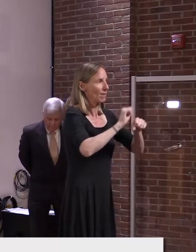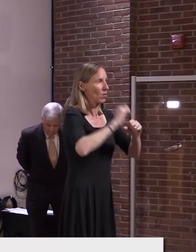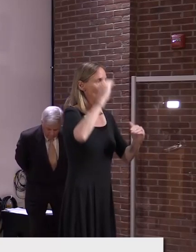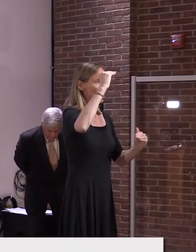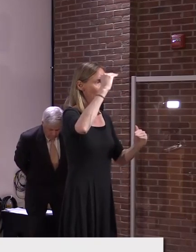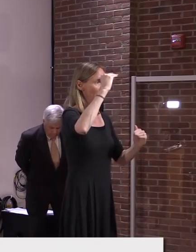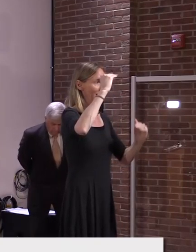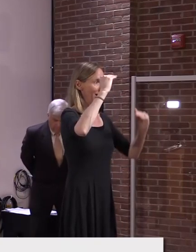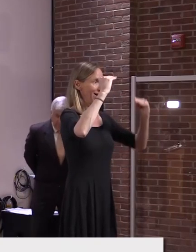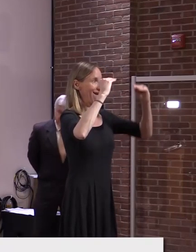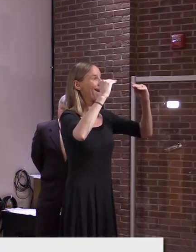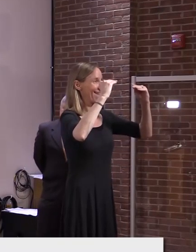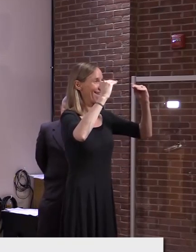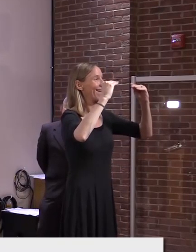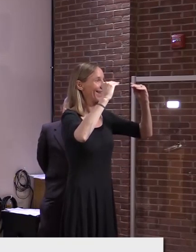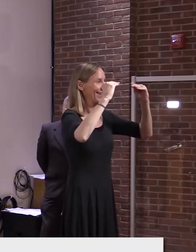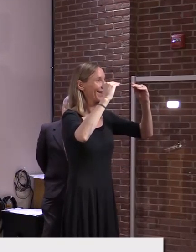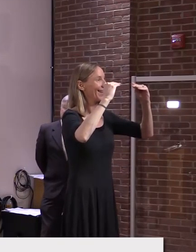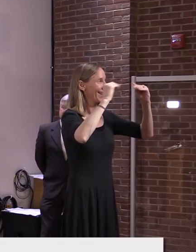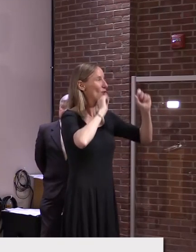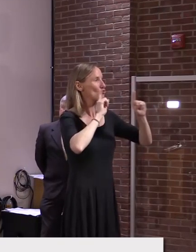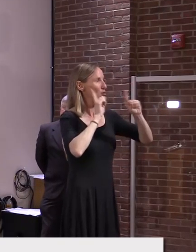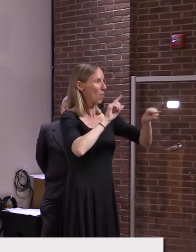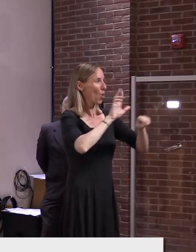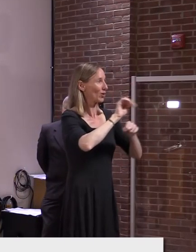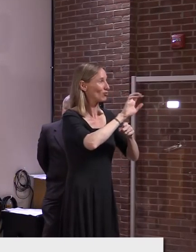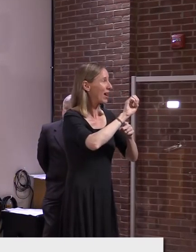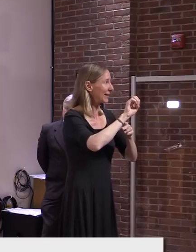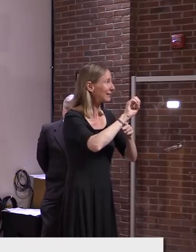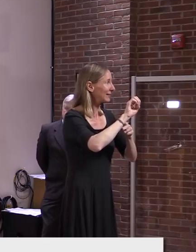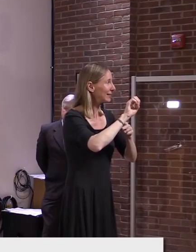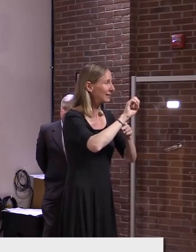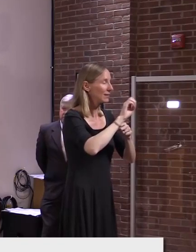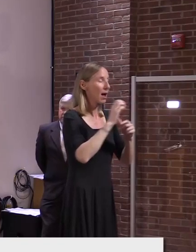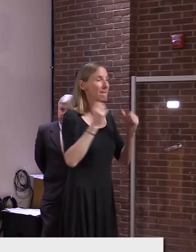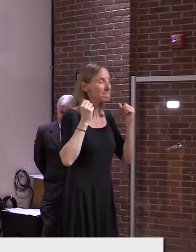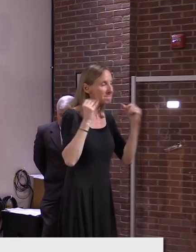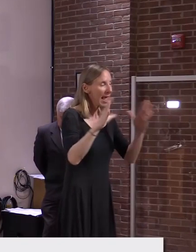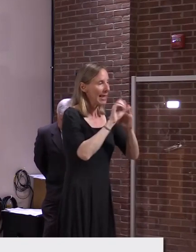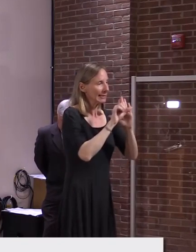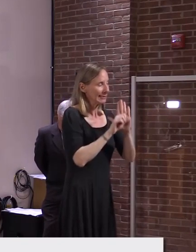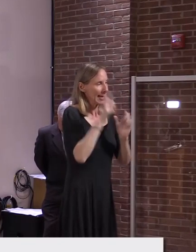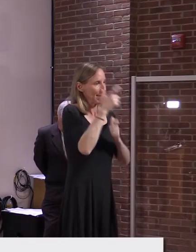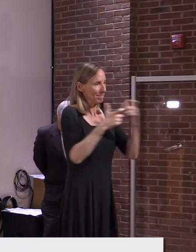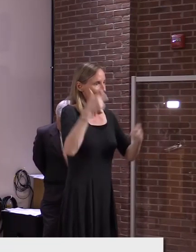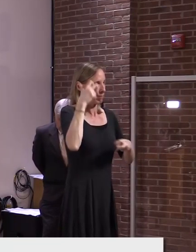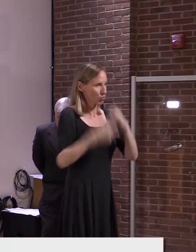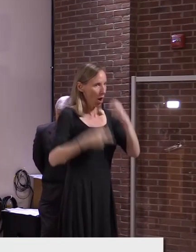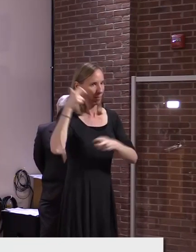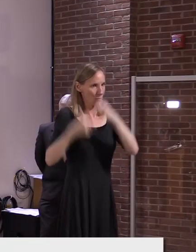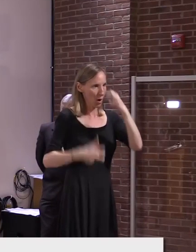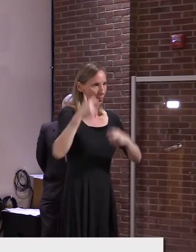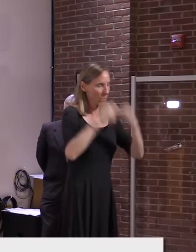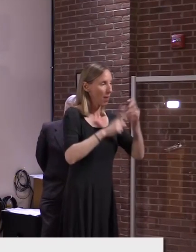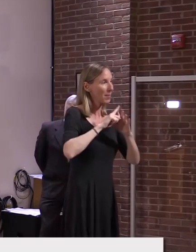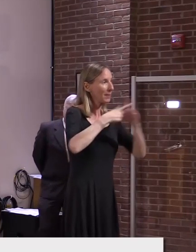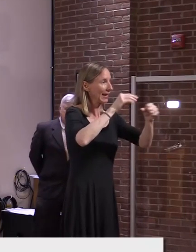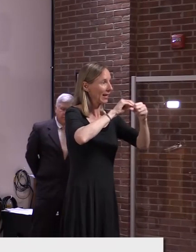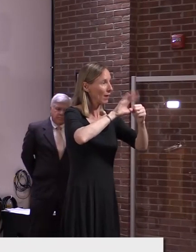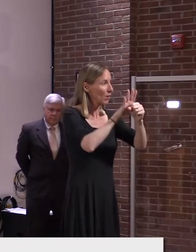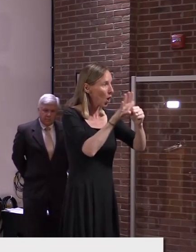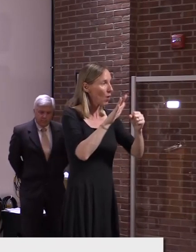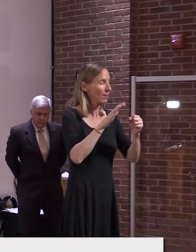with reporting race. Most states had big issues in the beginning of the pandemic because race was, even if it